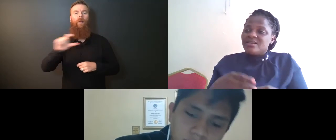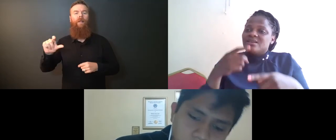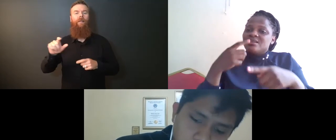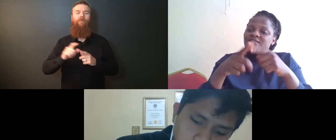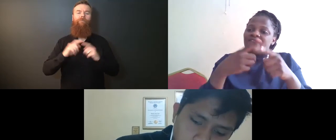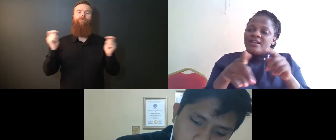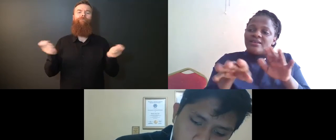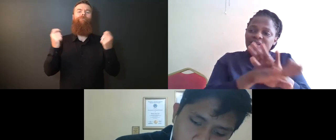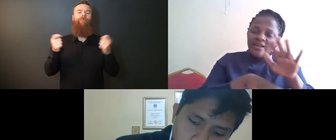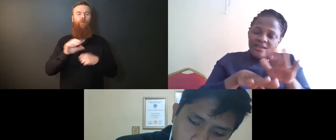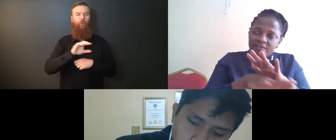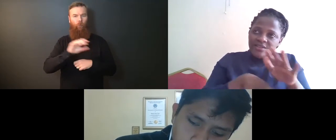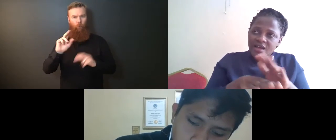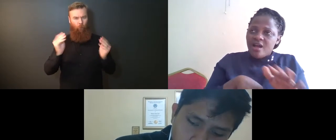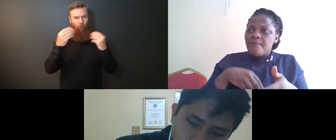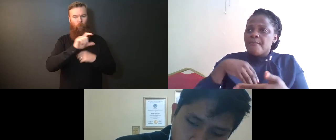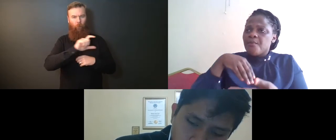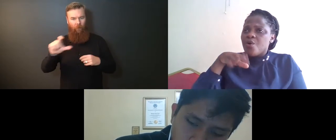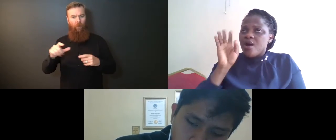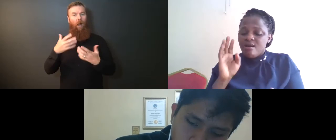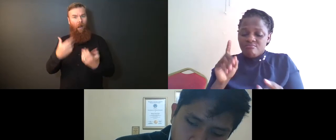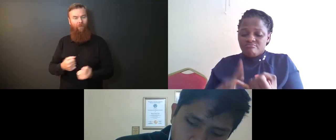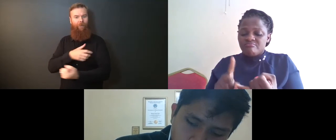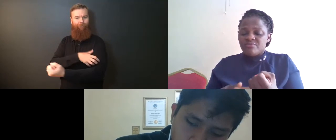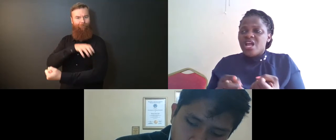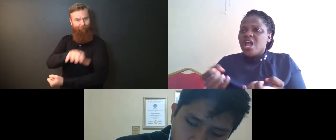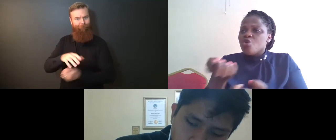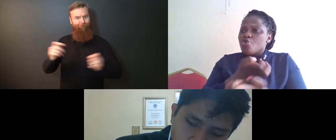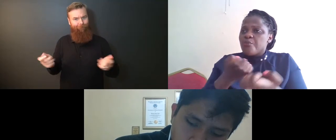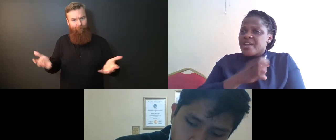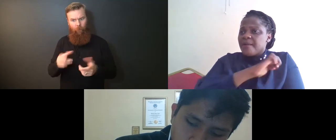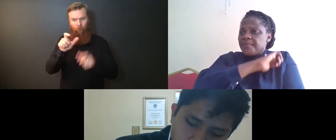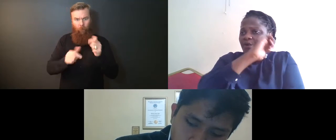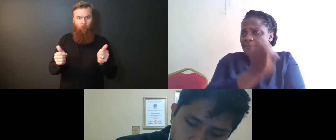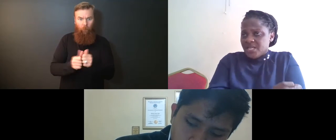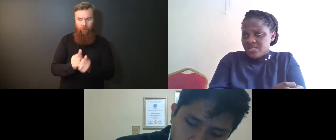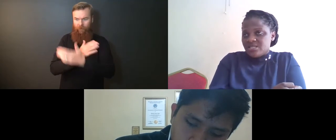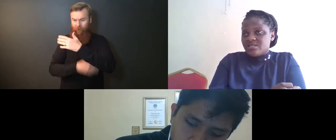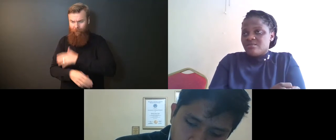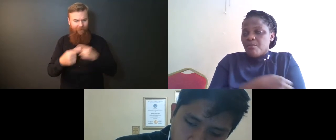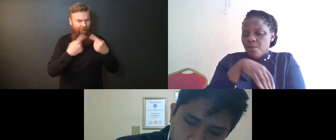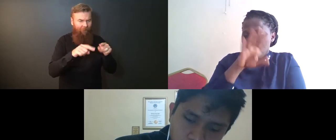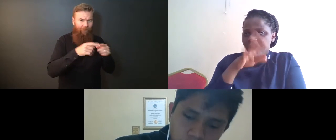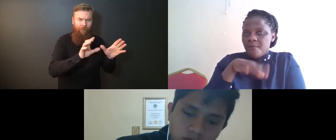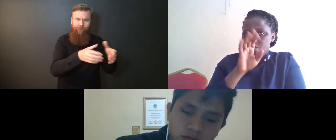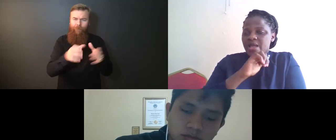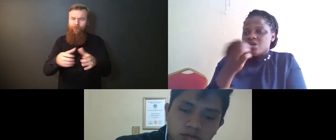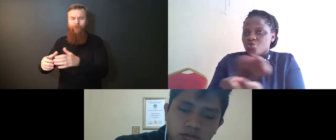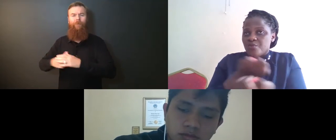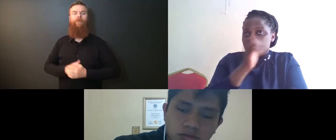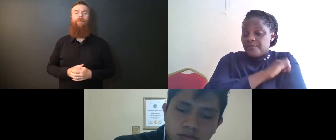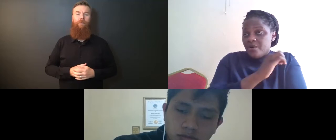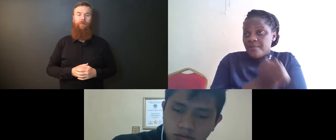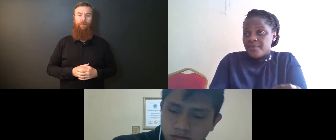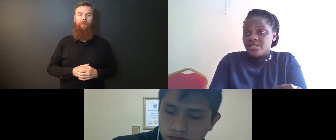with disabilities, but in different areas, more especially in economic empowerment